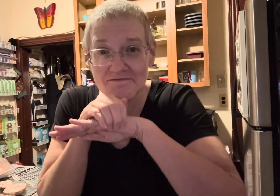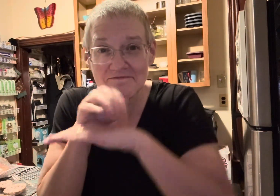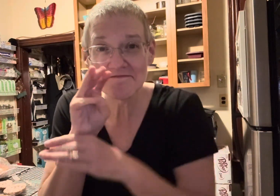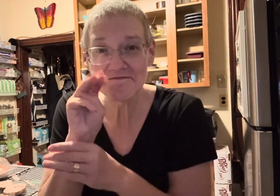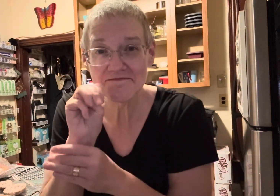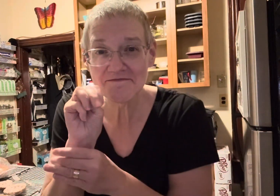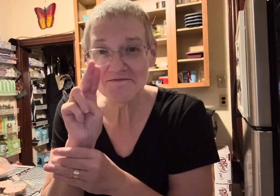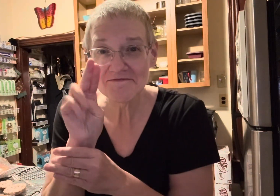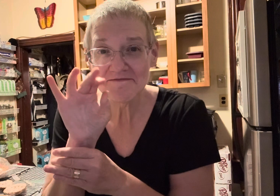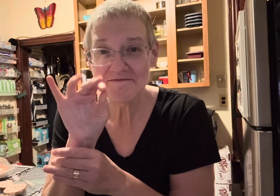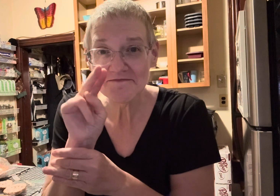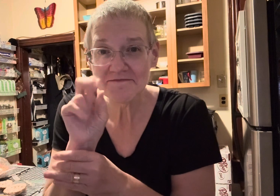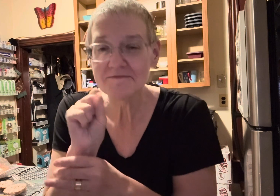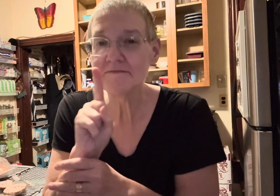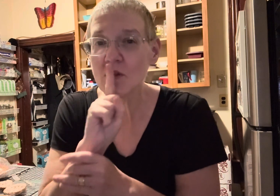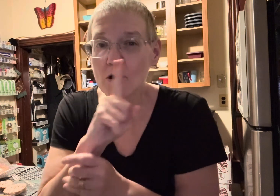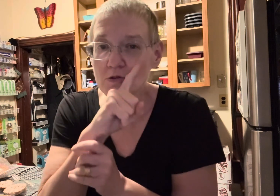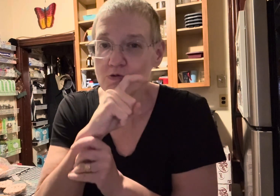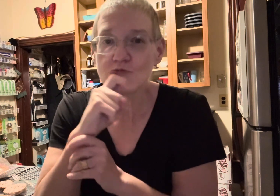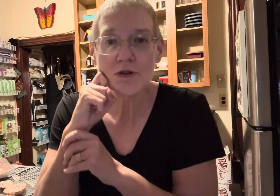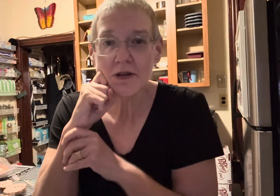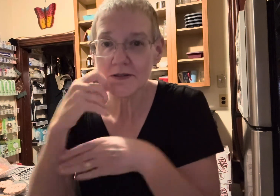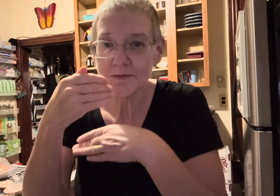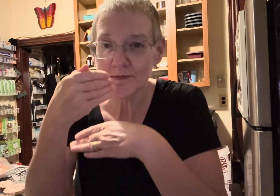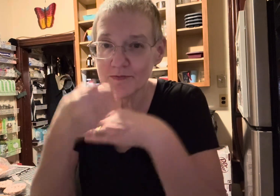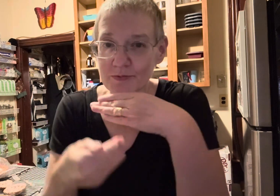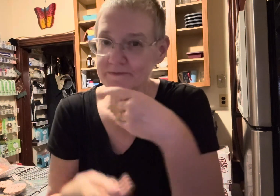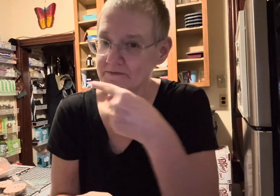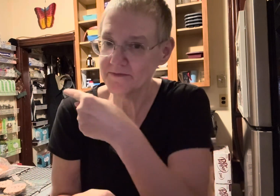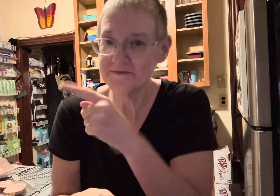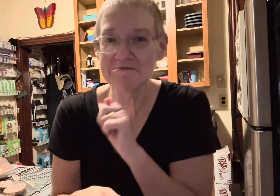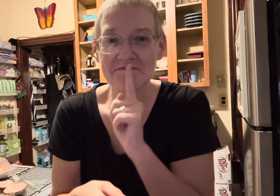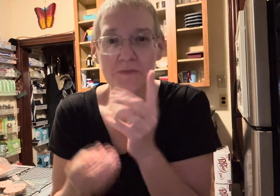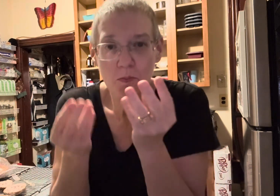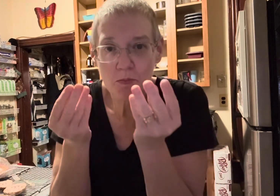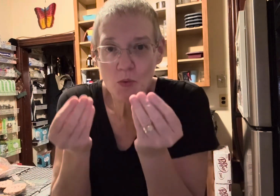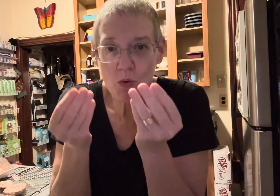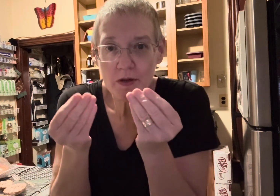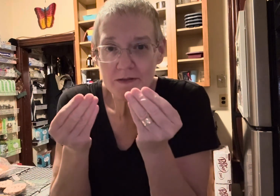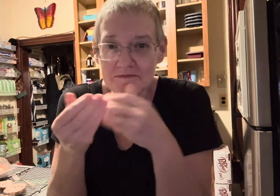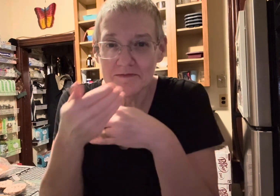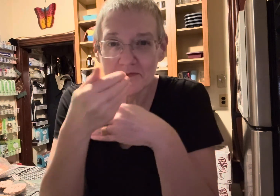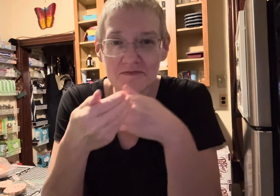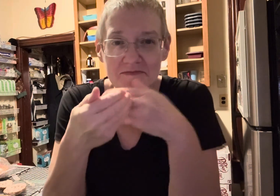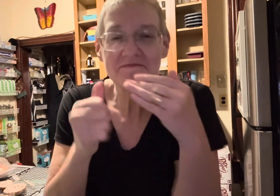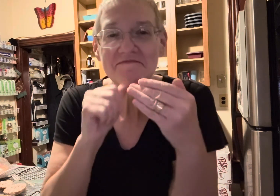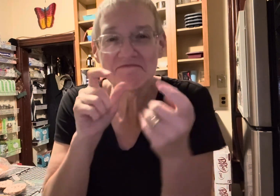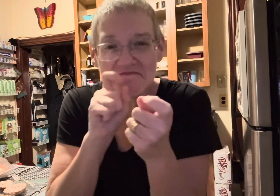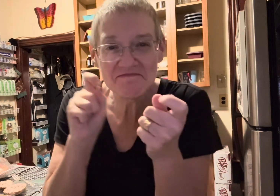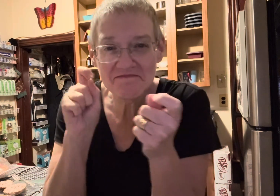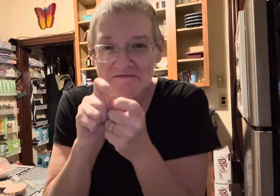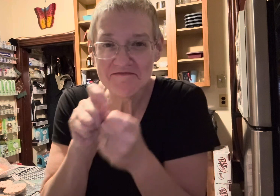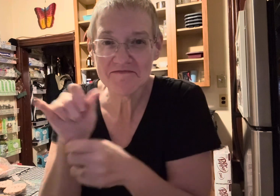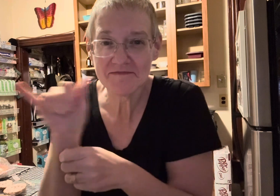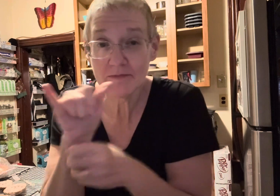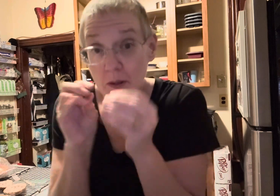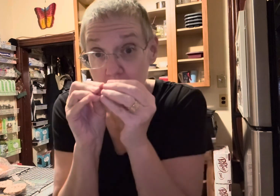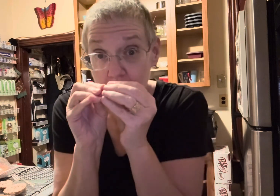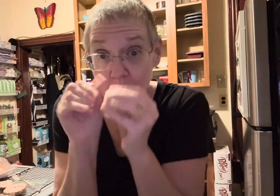Now, a regular English muffin is a dry bread, and this is moist. They're not